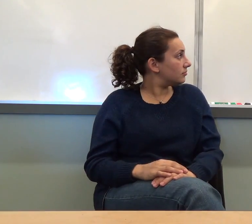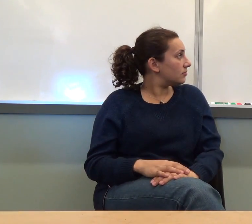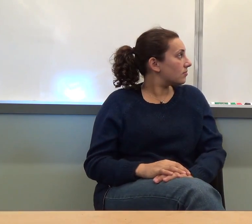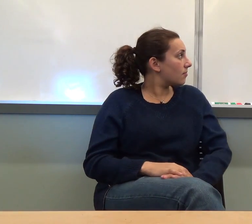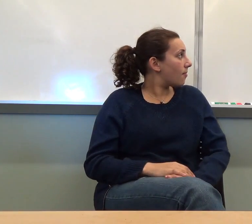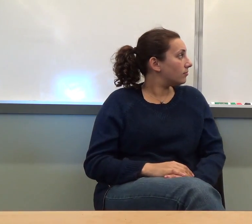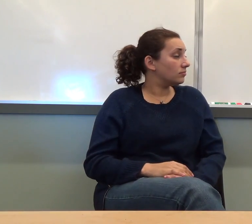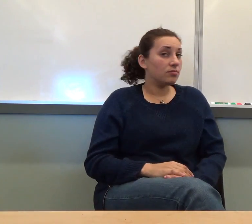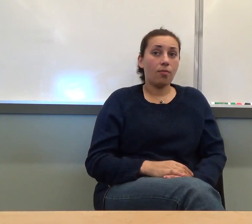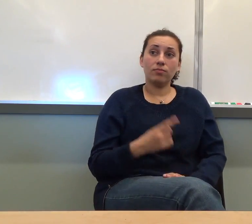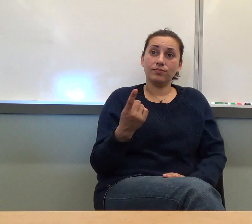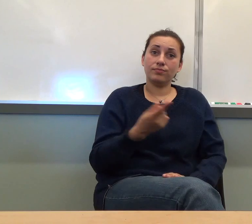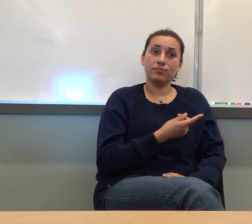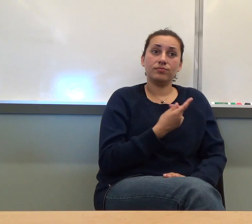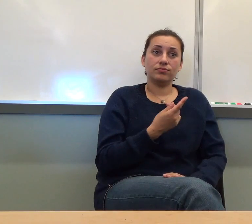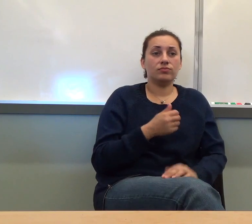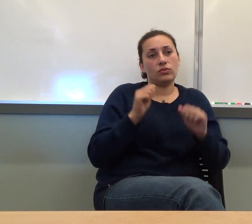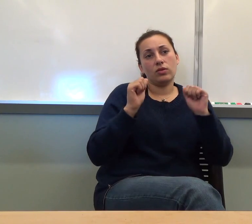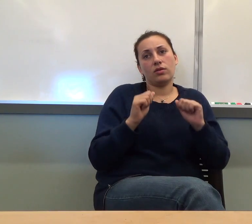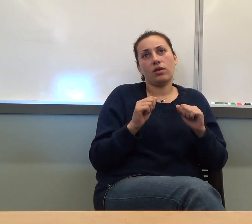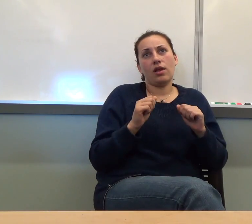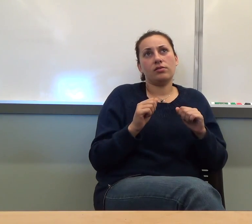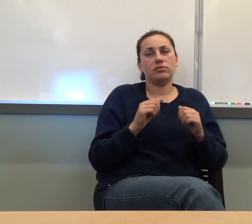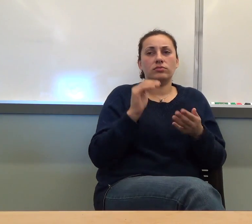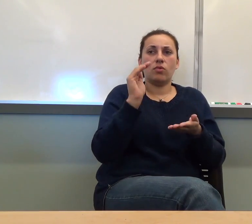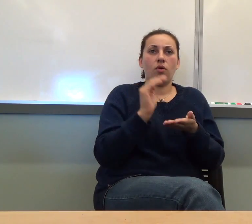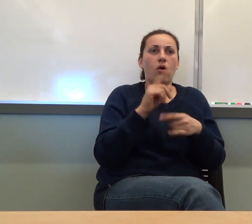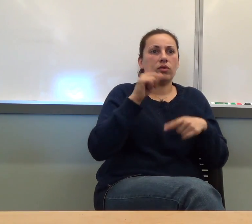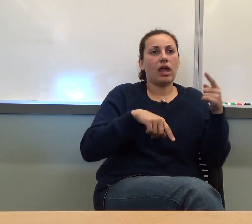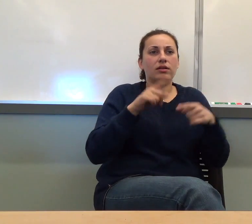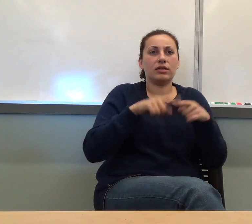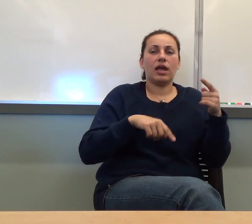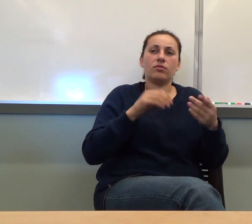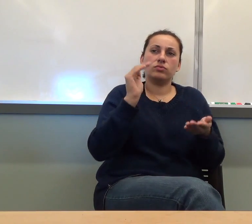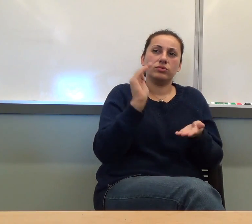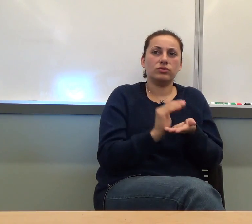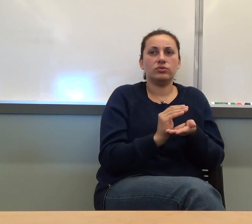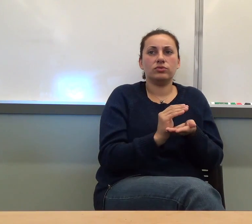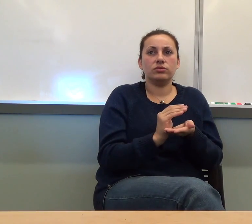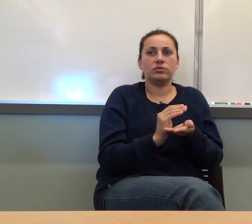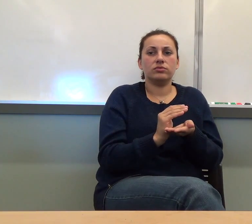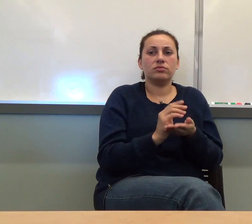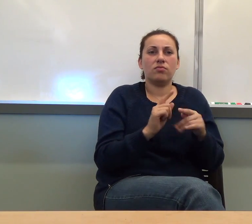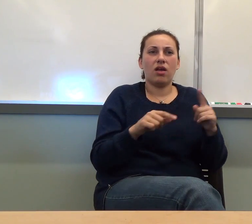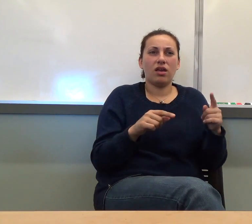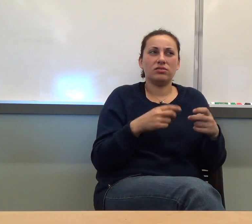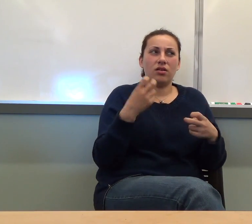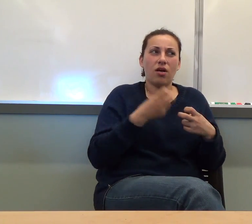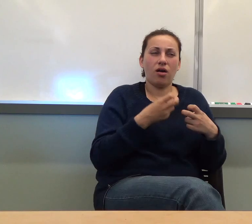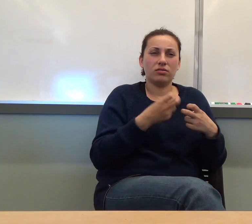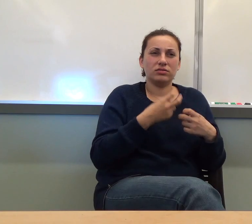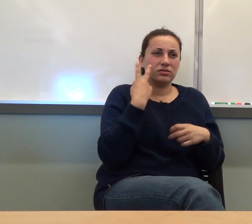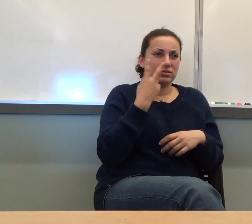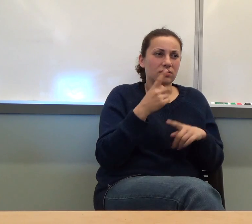And then the question is, can it be reduced? Again, kind of hard to see that. It turns out in this particular case, the answer is